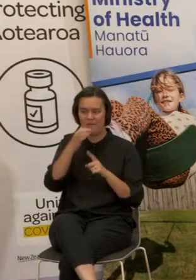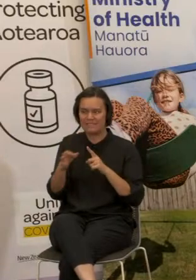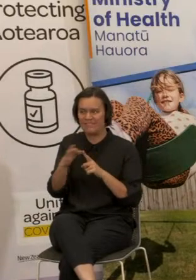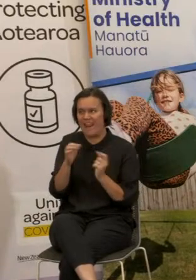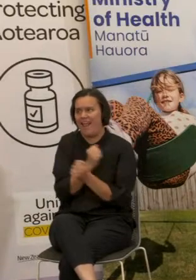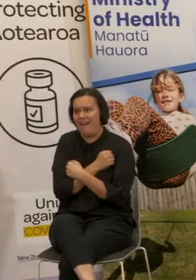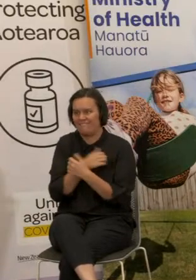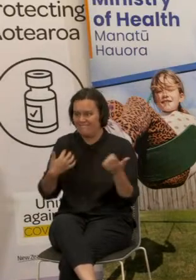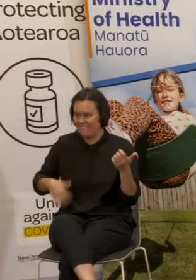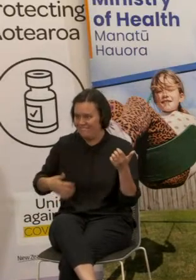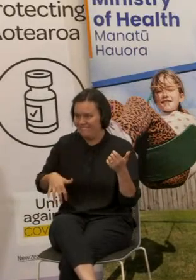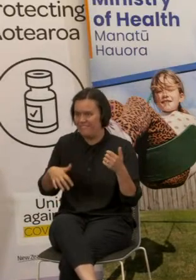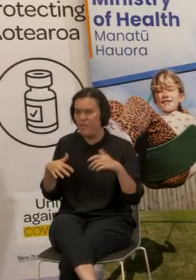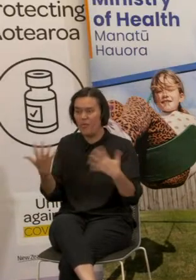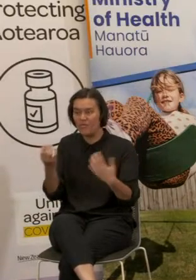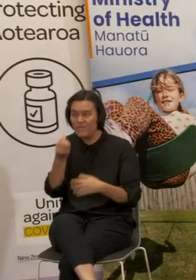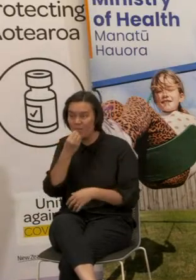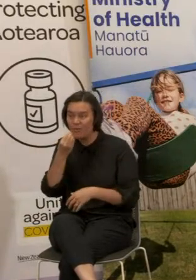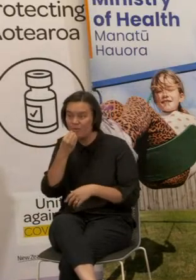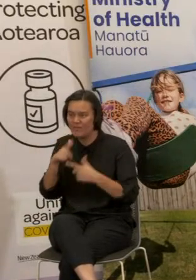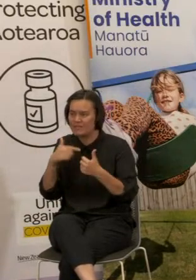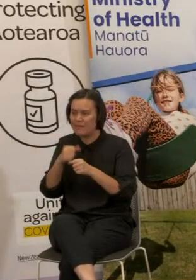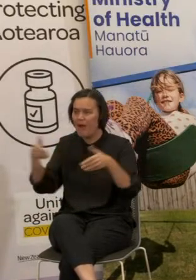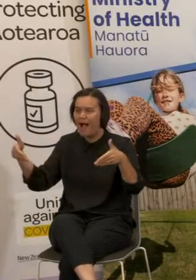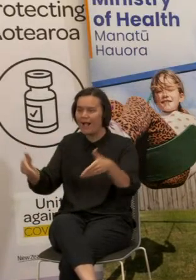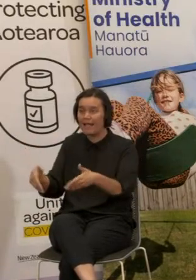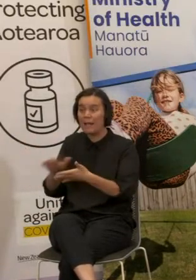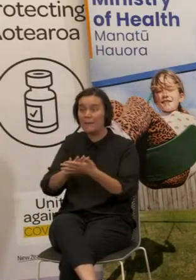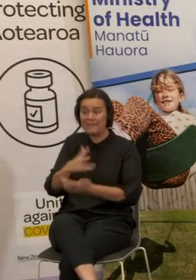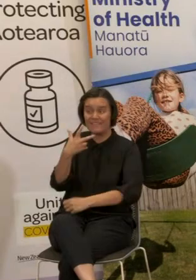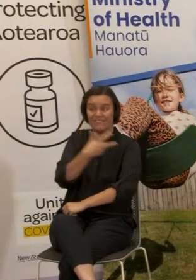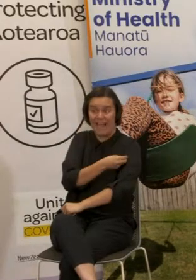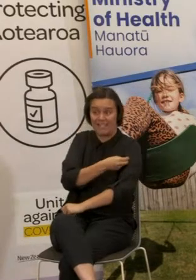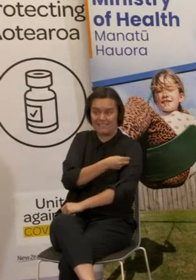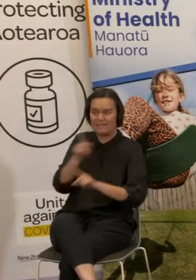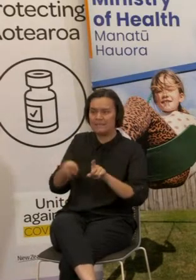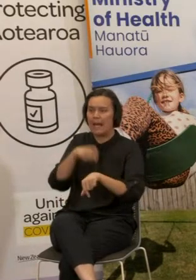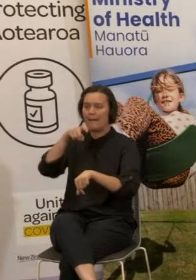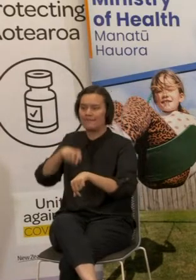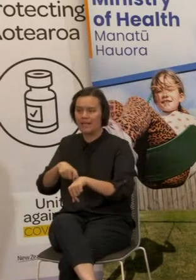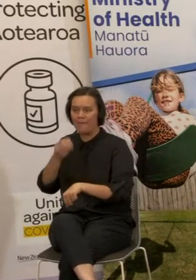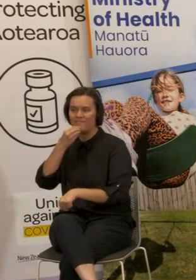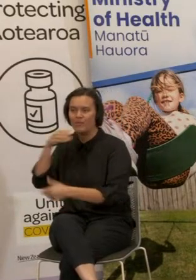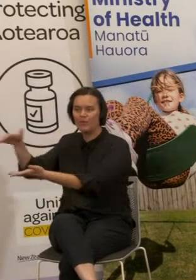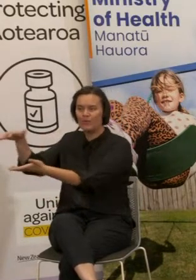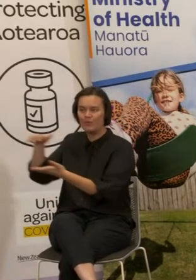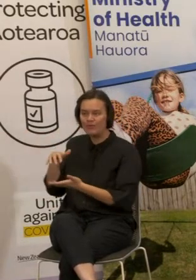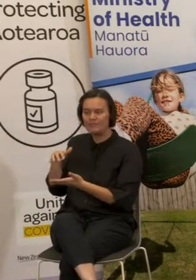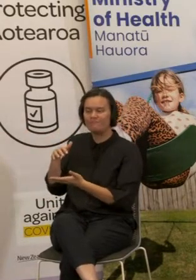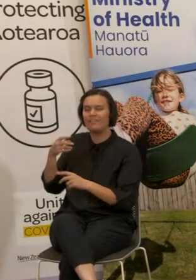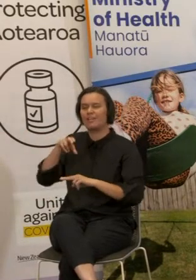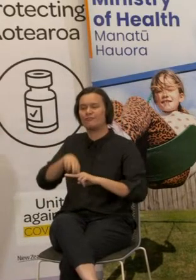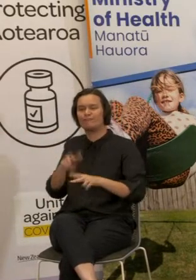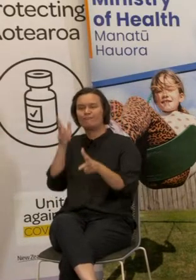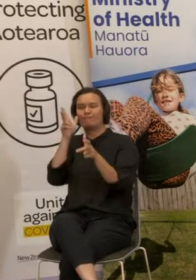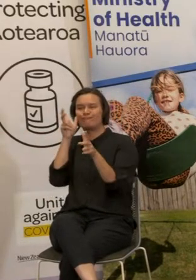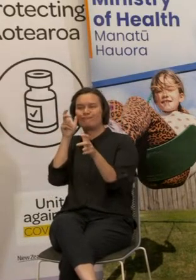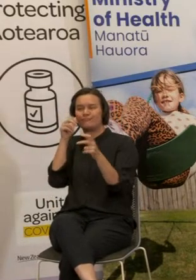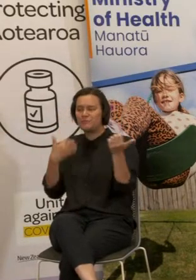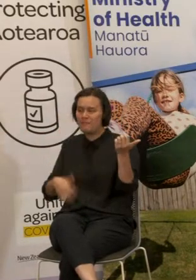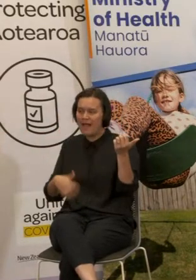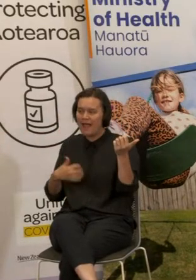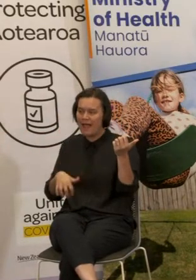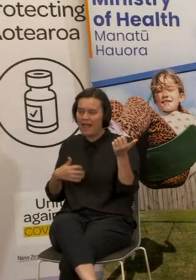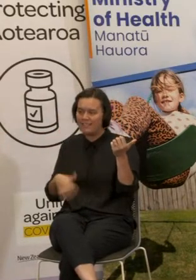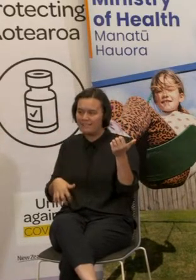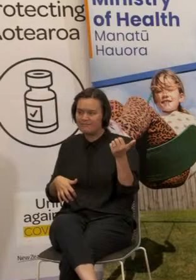kai. There's either a hāngi or there's a supper there to pick up on your way through. So around the country that's happening, and I see